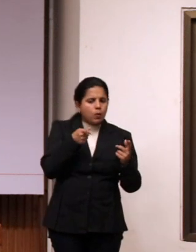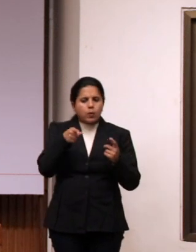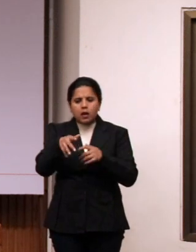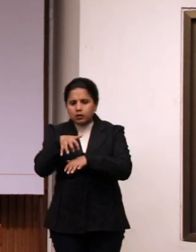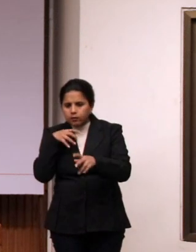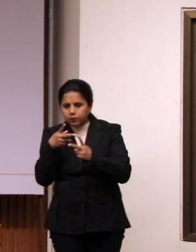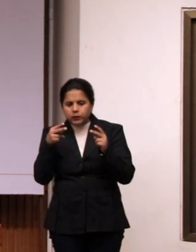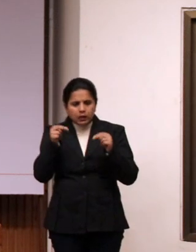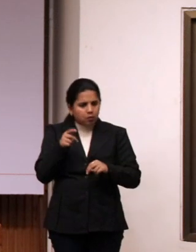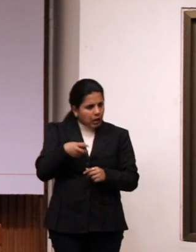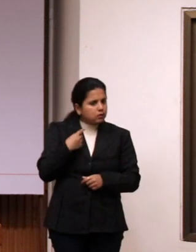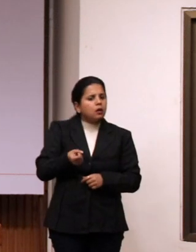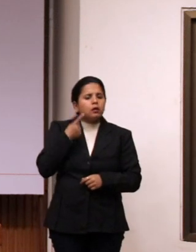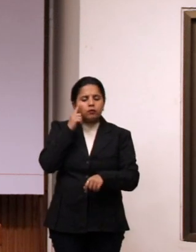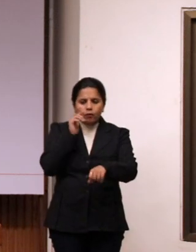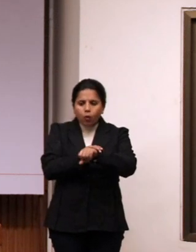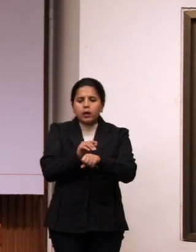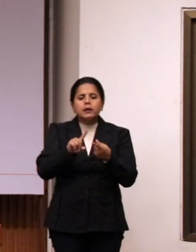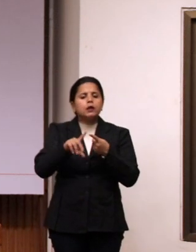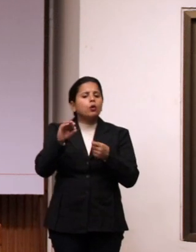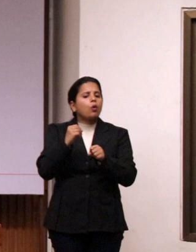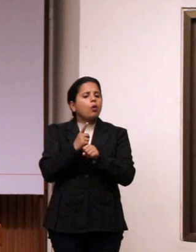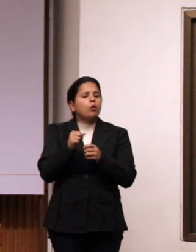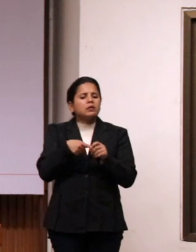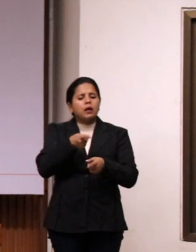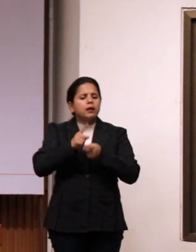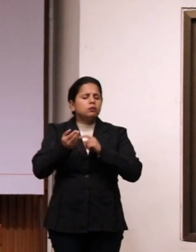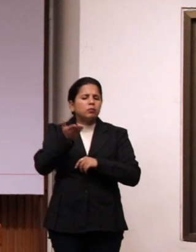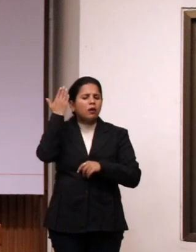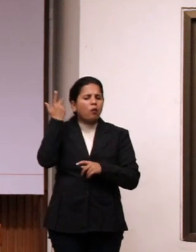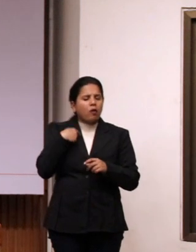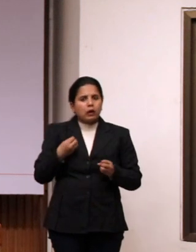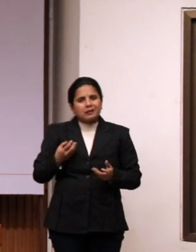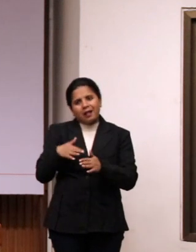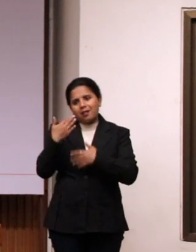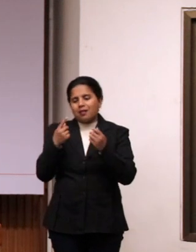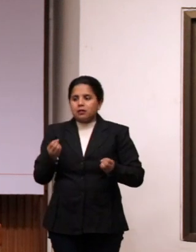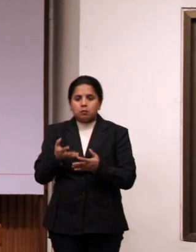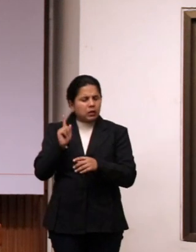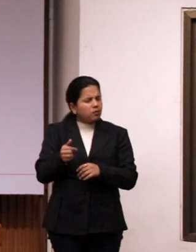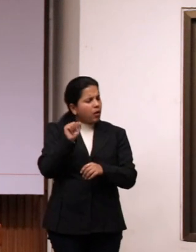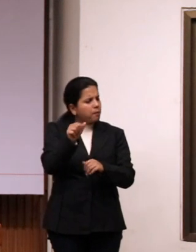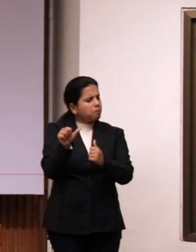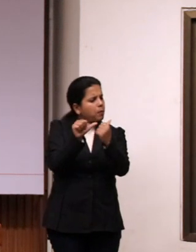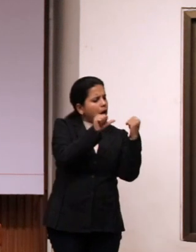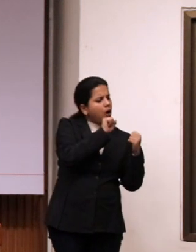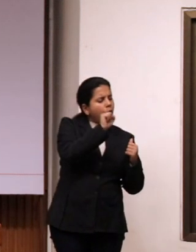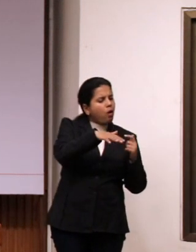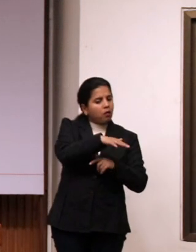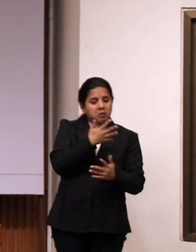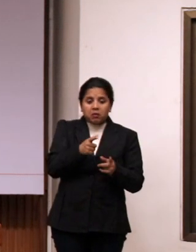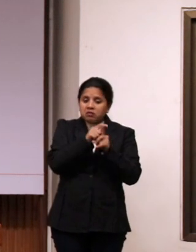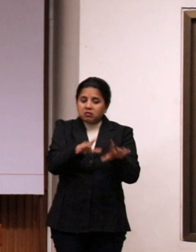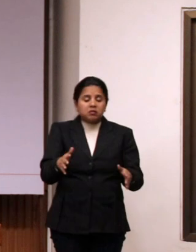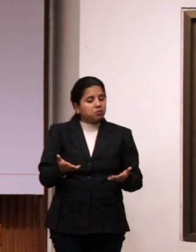said, you need to find out ecological history of the area before you intervene. Until unless you look at it, we are doing disaster.